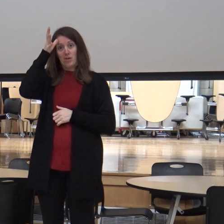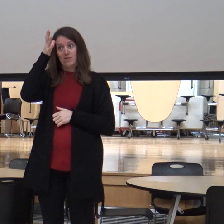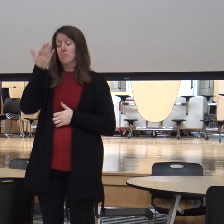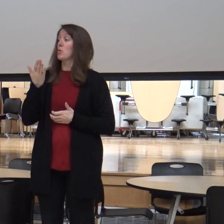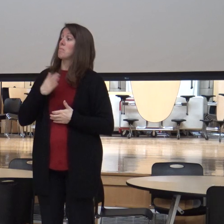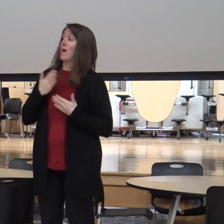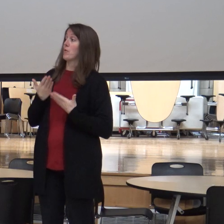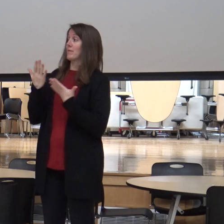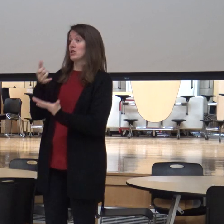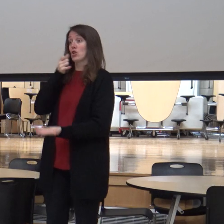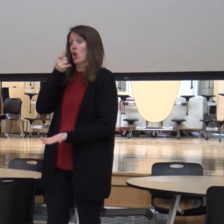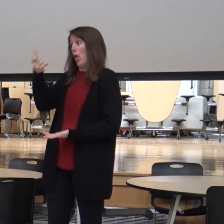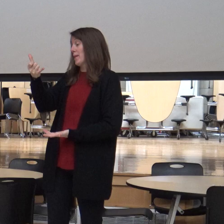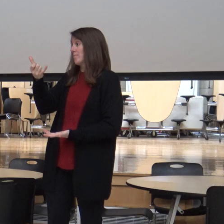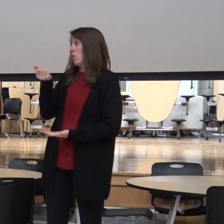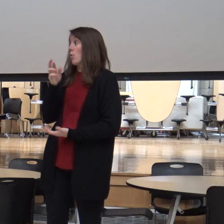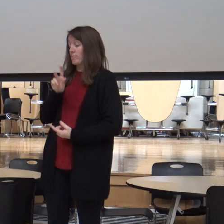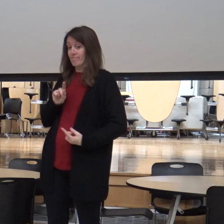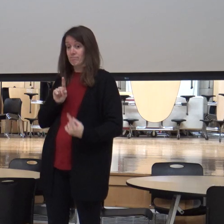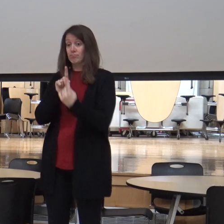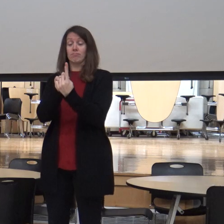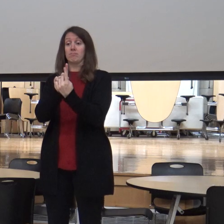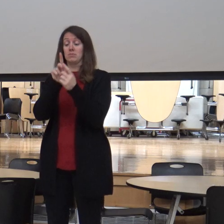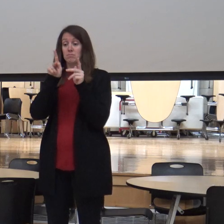the phone or talking to them in person and say, hey,